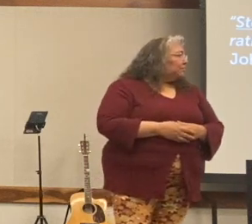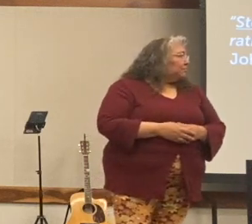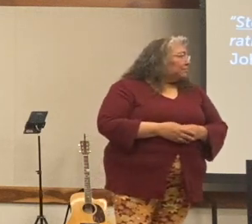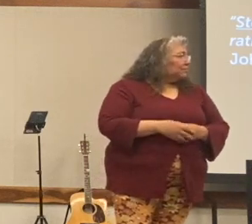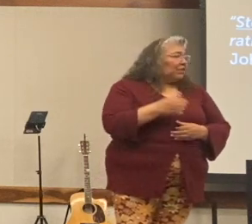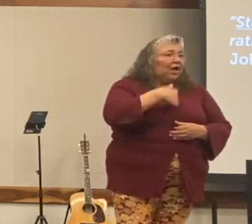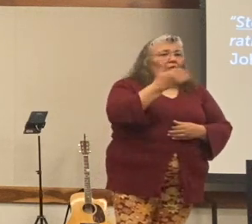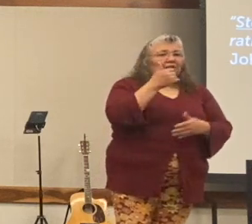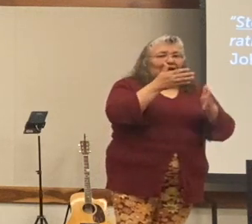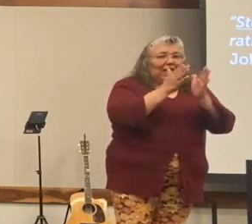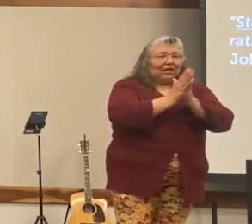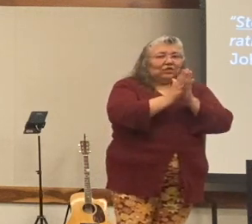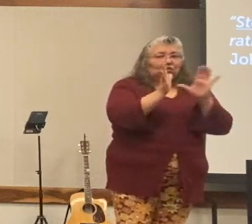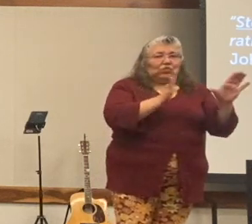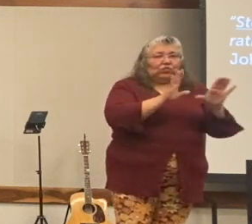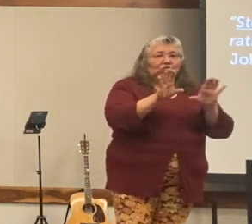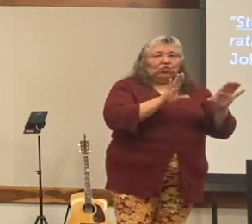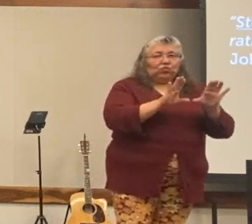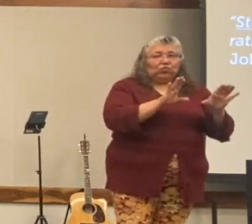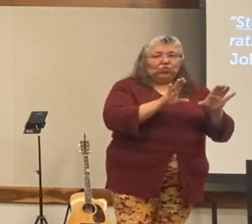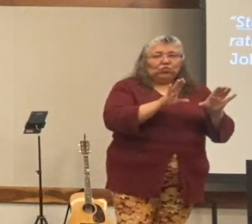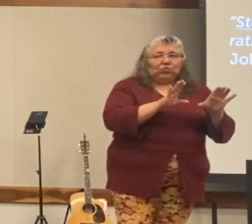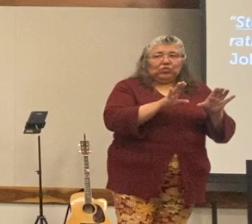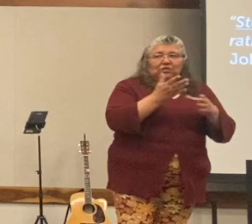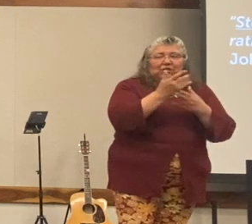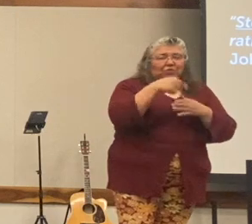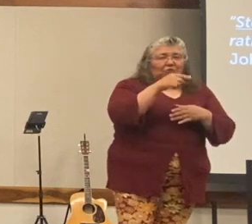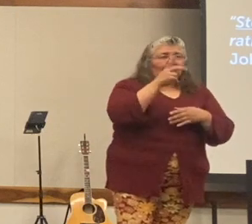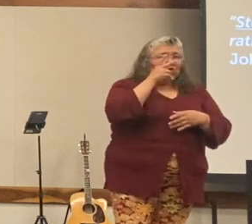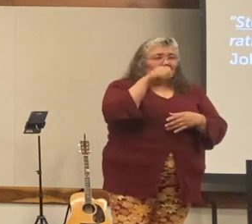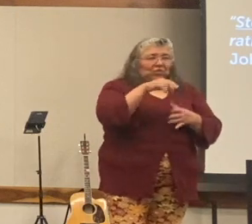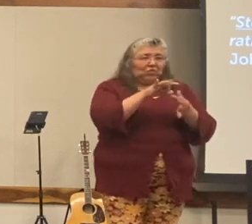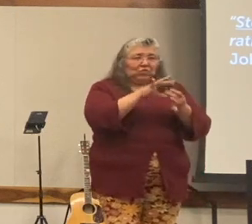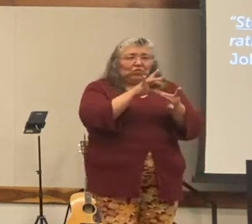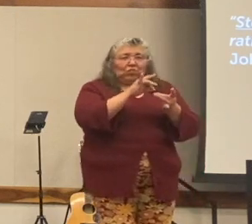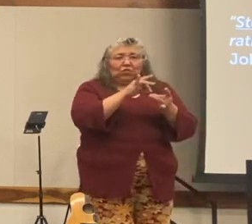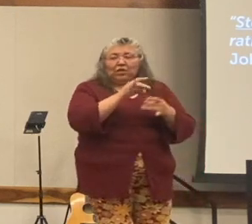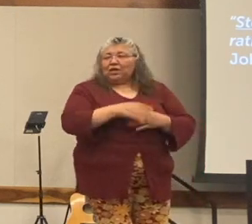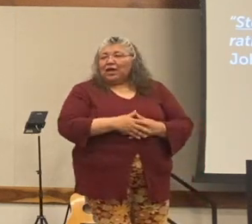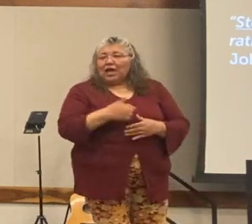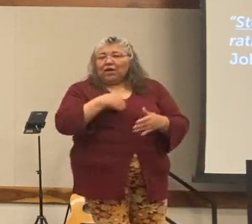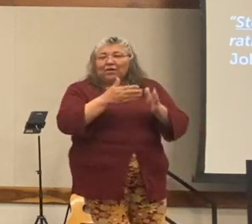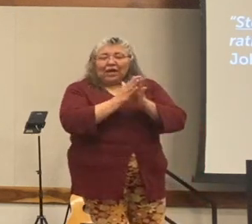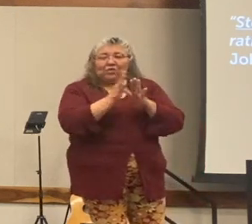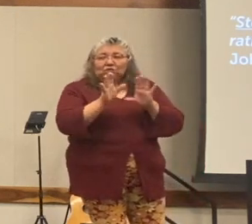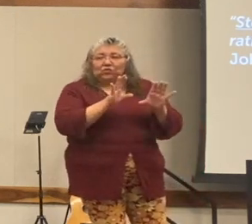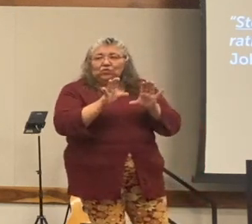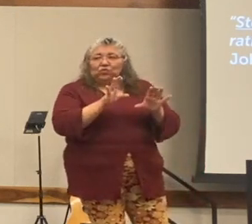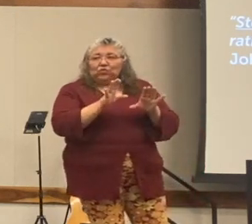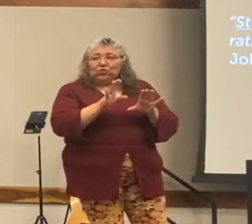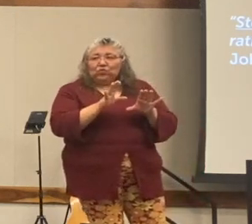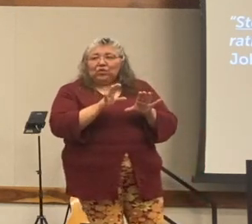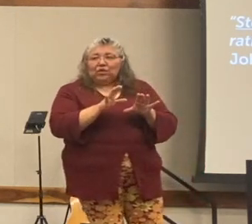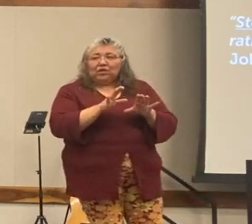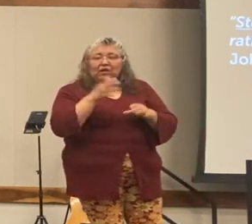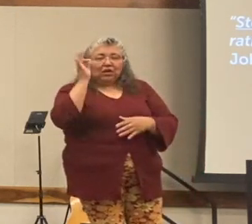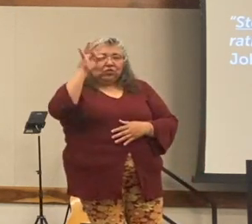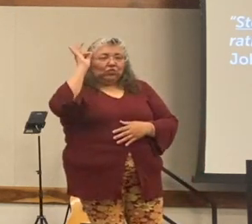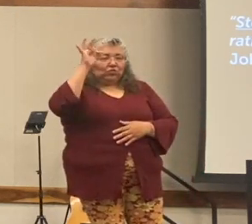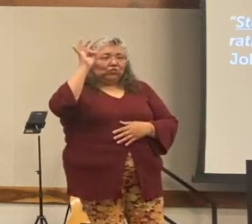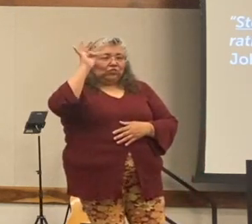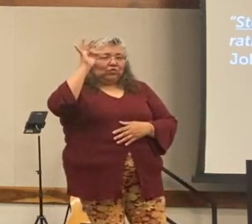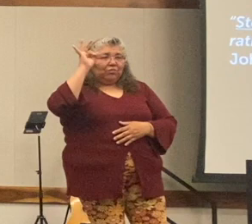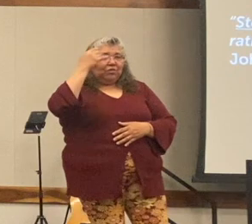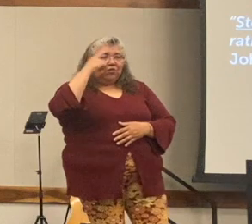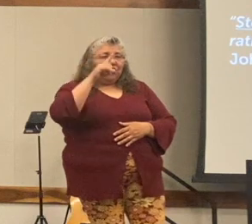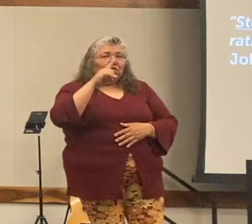I was asked to do and some of you have heard this story. I was asked to do a sermon